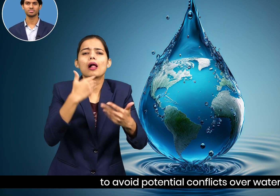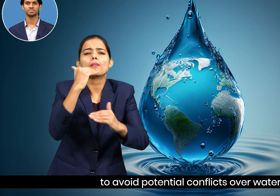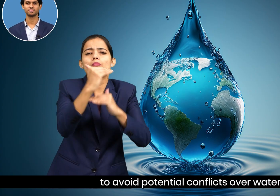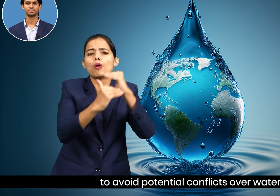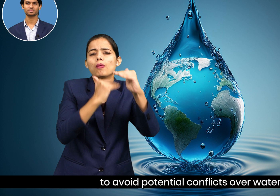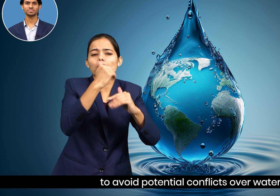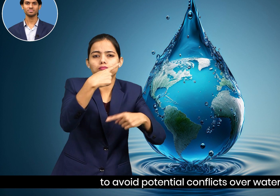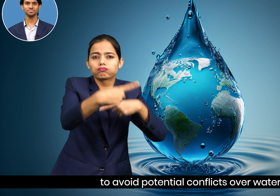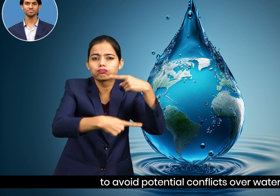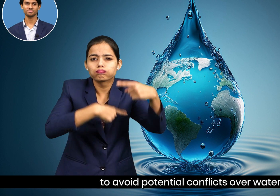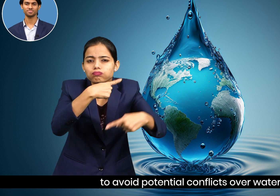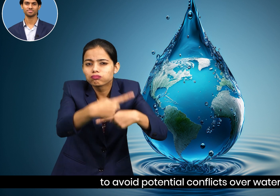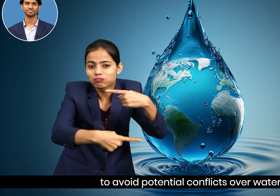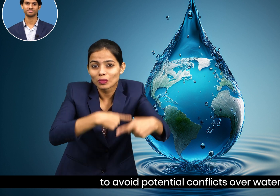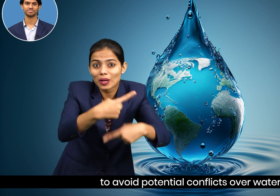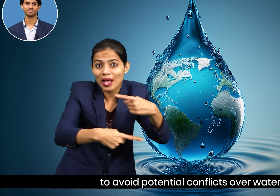water.